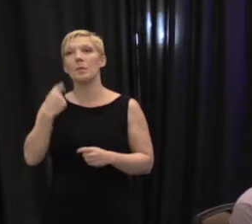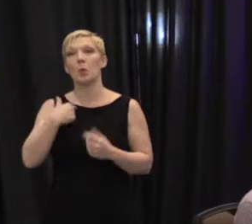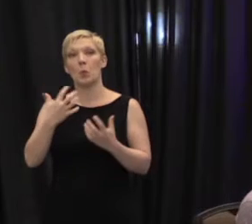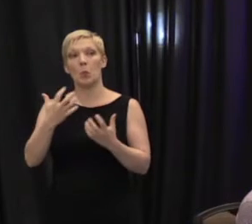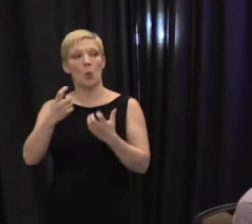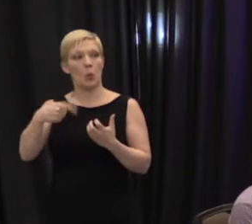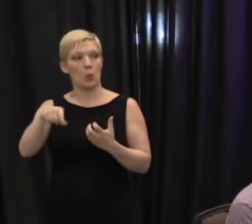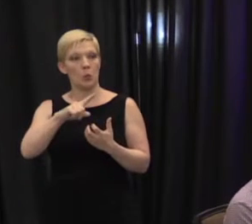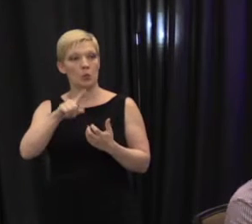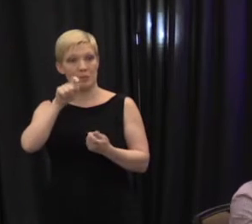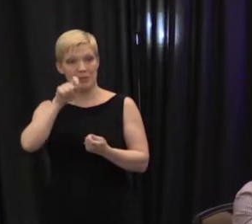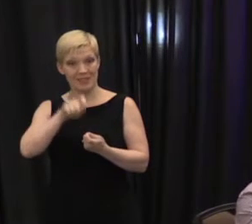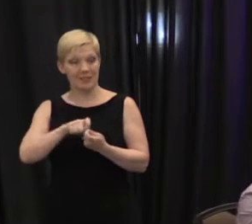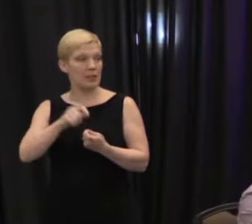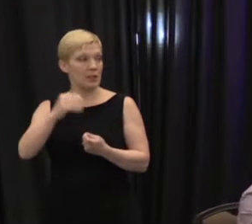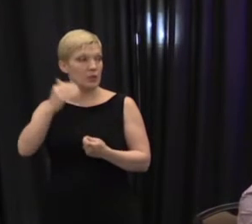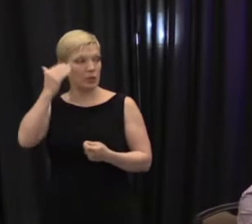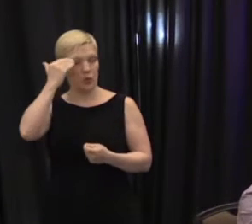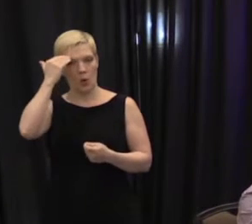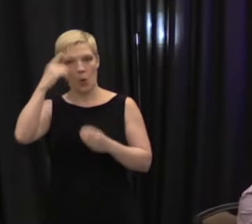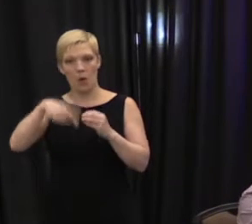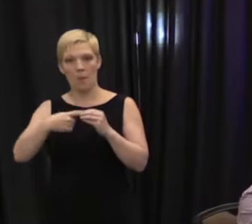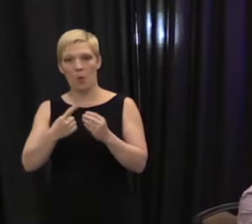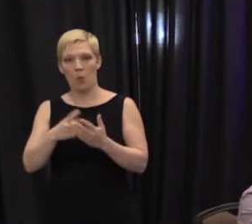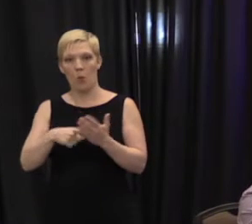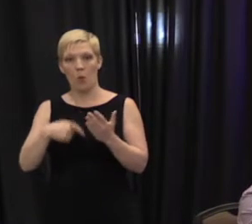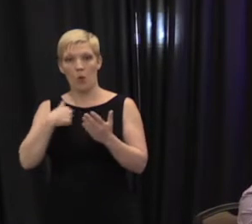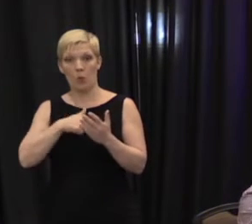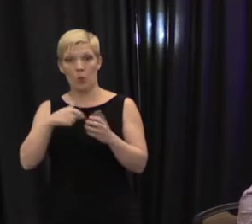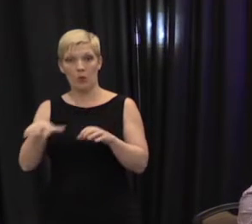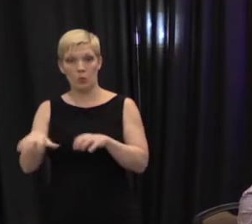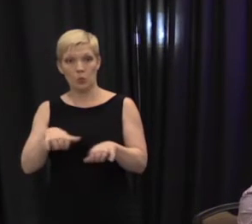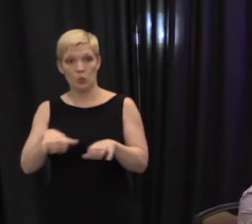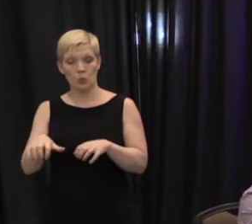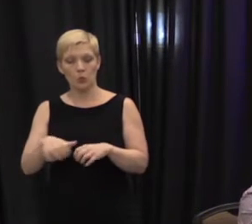know about what we do.